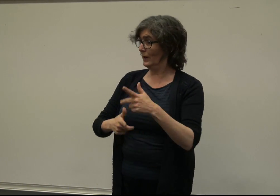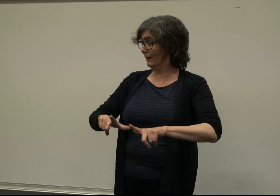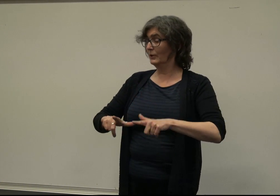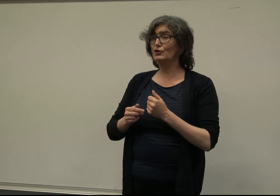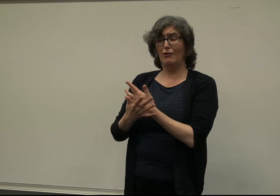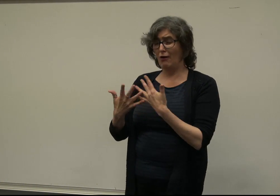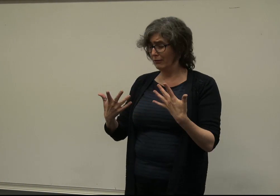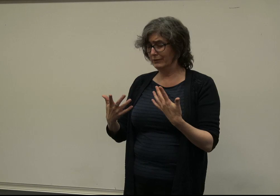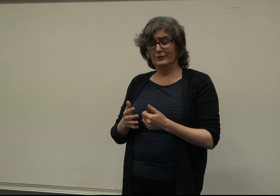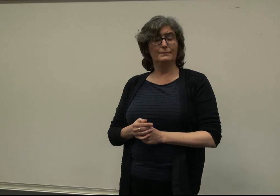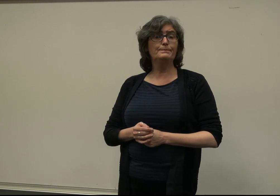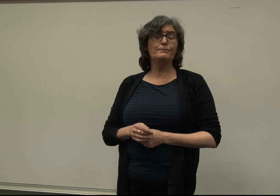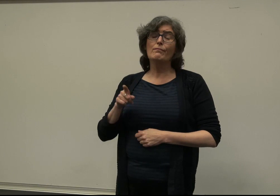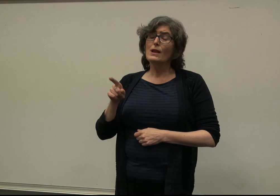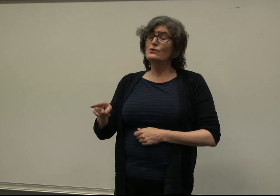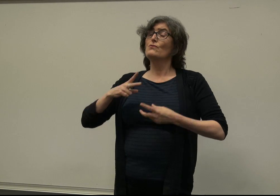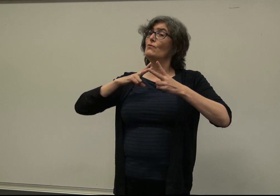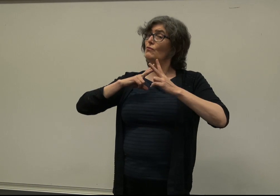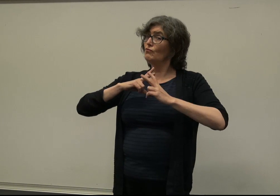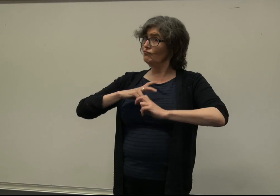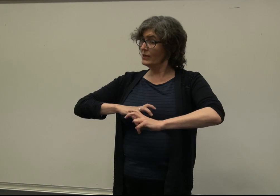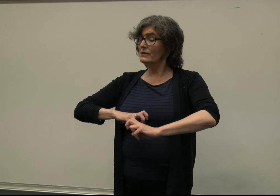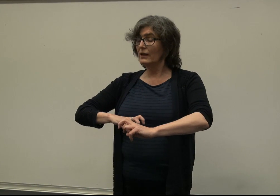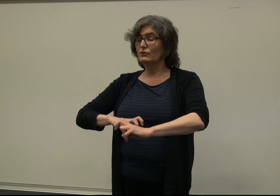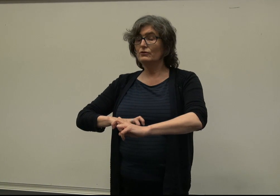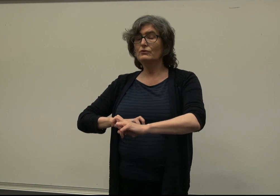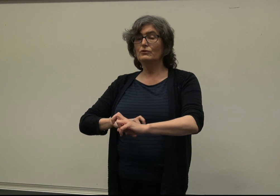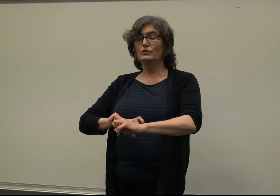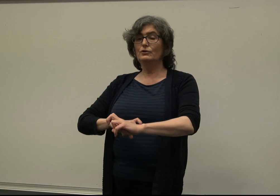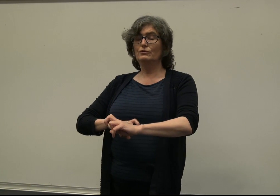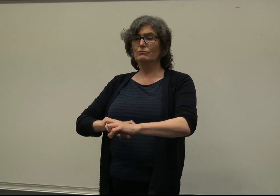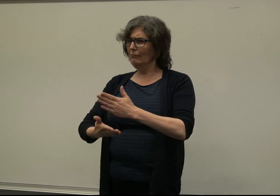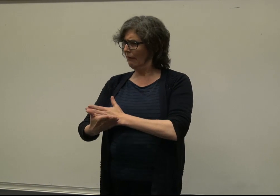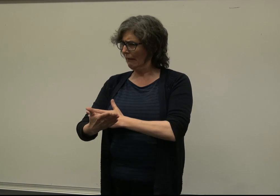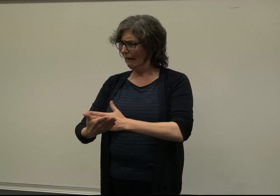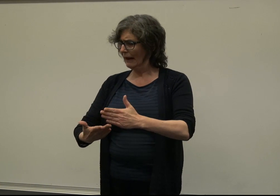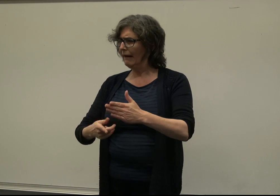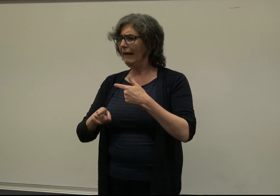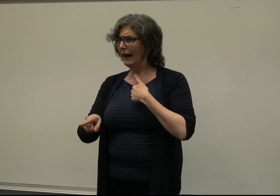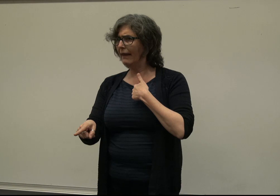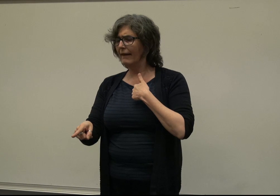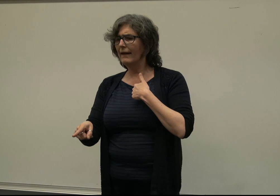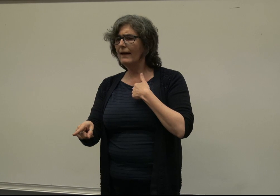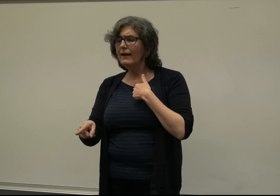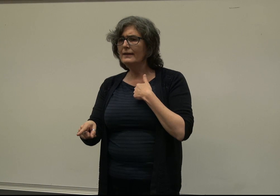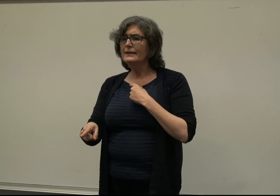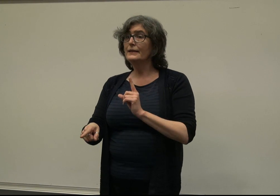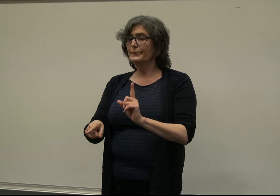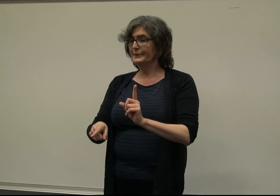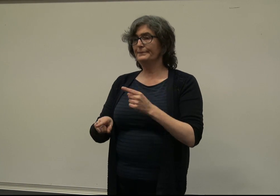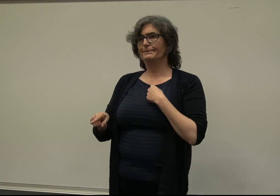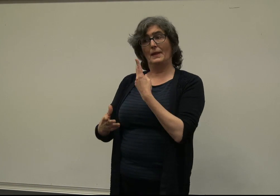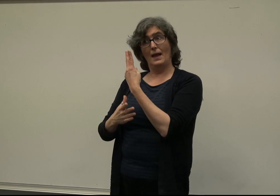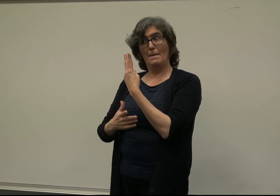What we know from research is that bilingual children have a better understanding of how language works